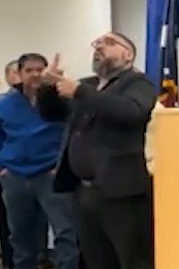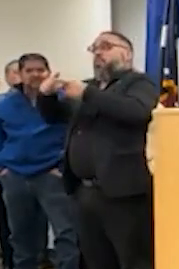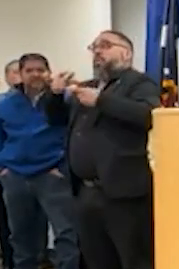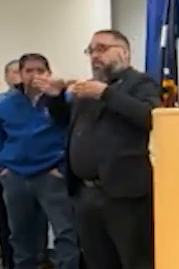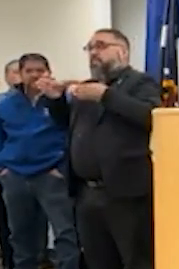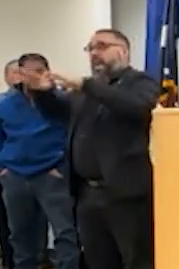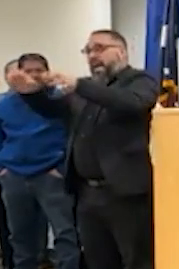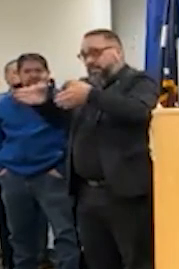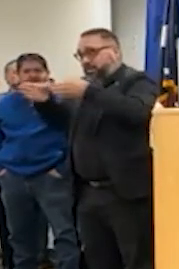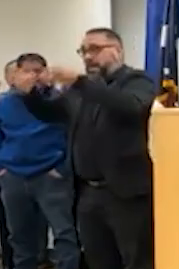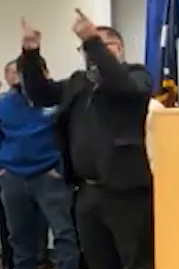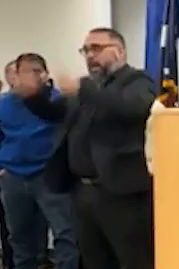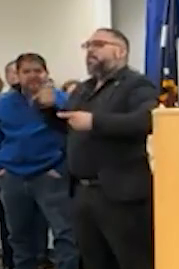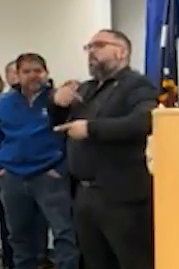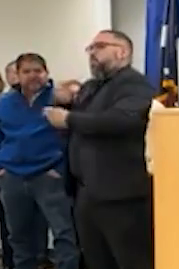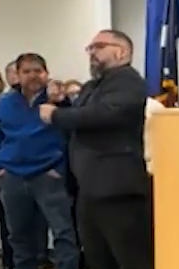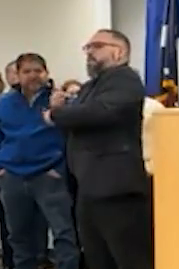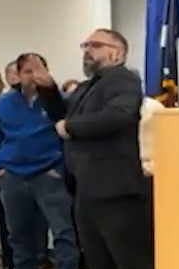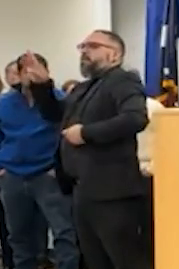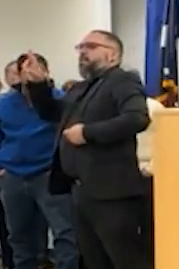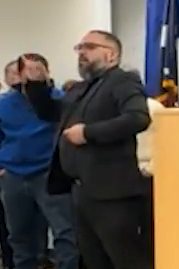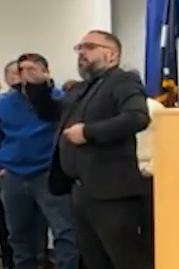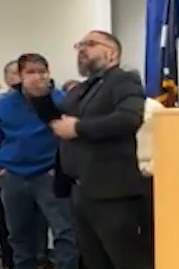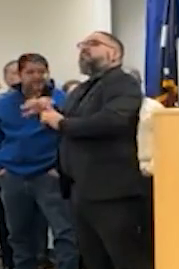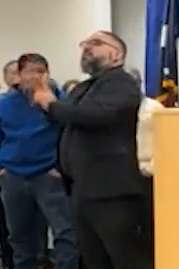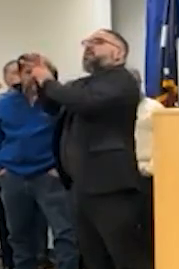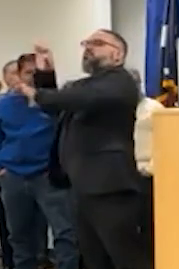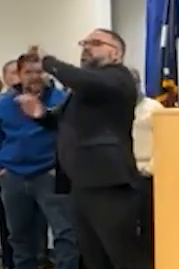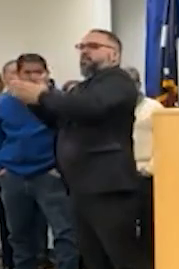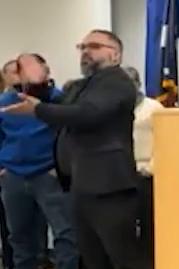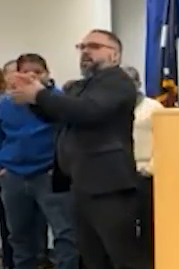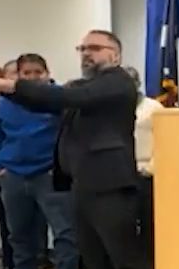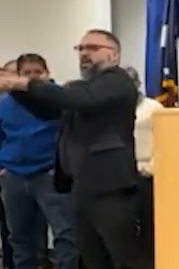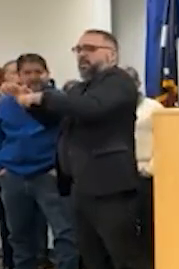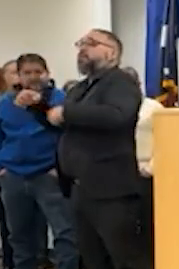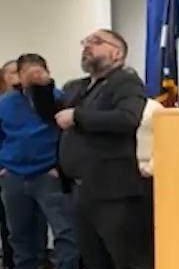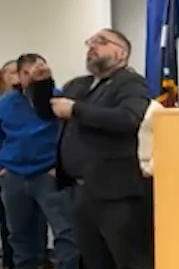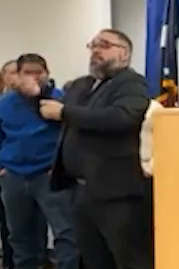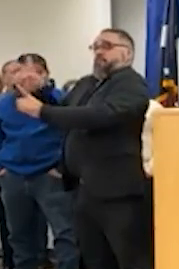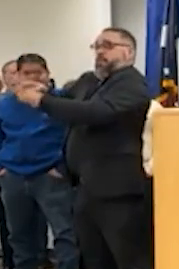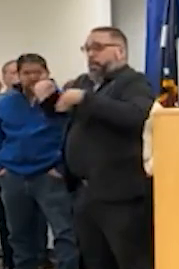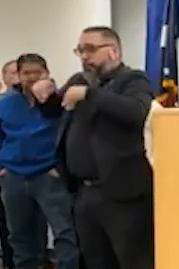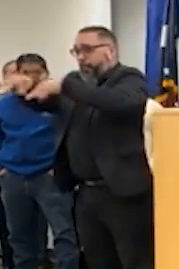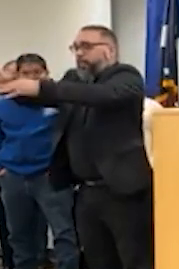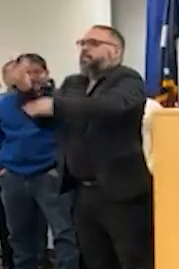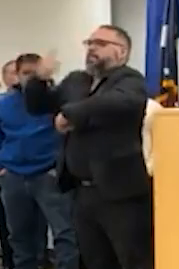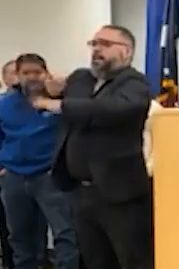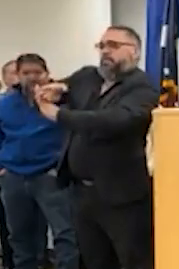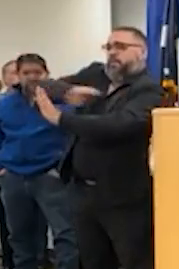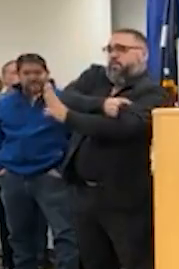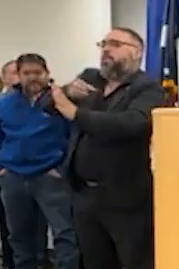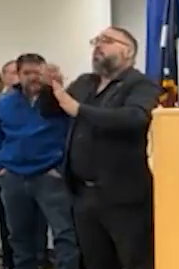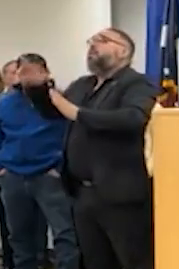saltwater mixture that helps prevent ice from bonding to the roadway. And brine can be applied days in advance or during the event, and our teams adjust their schedules if